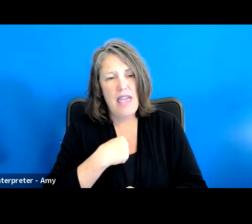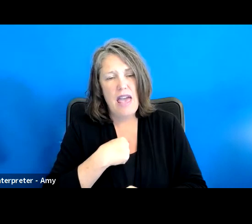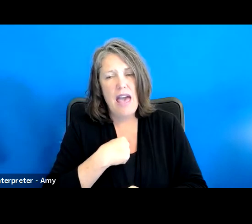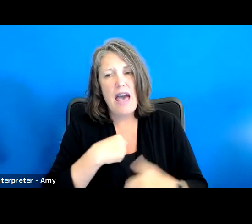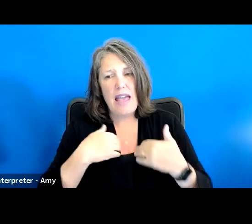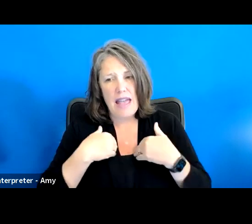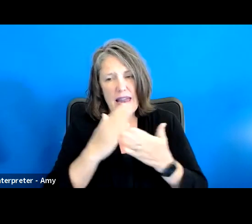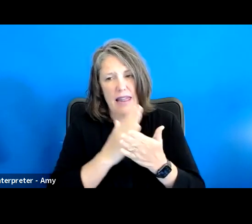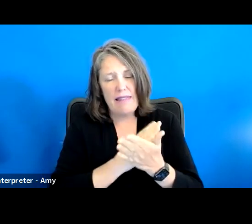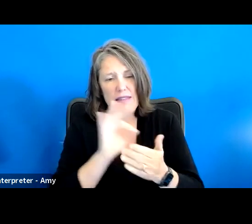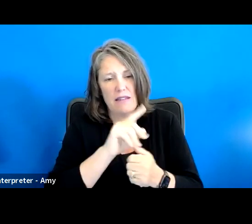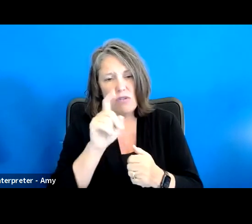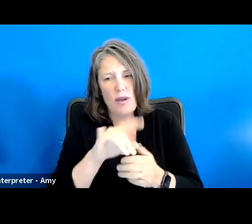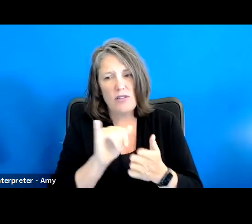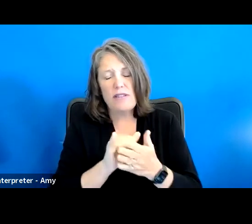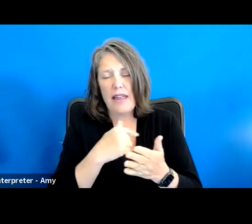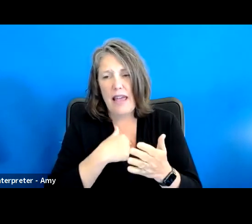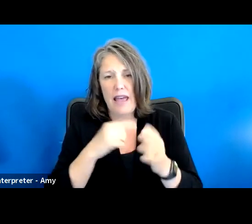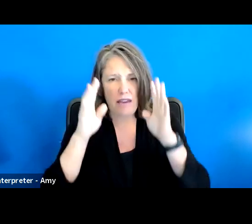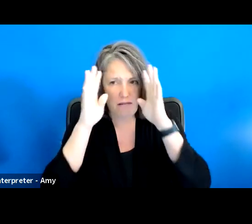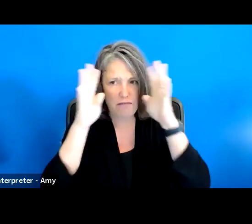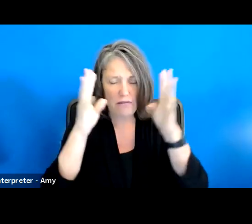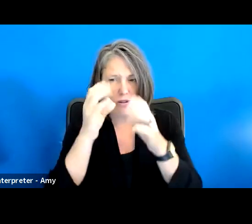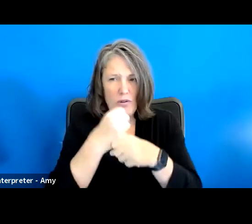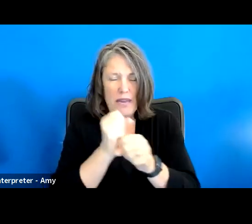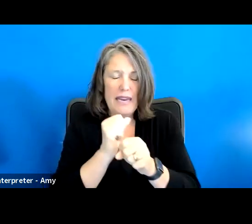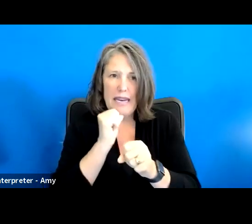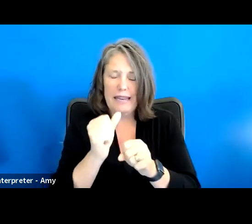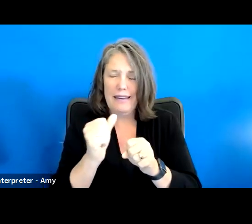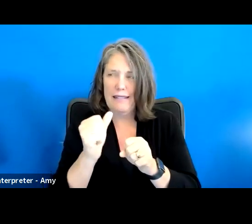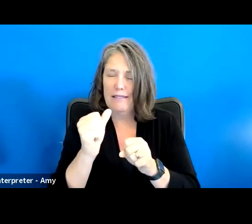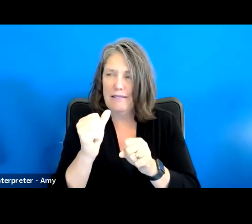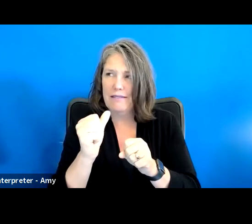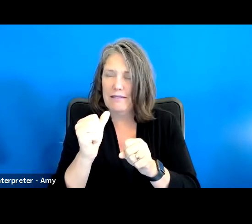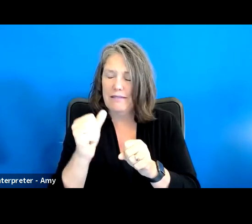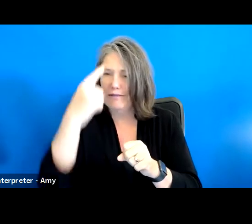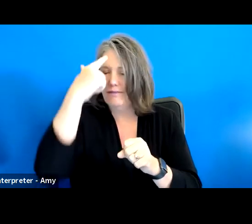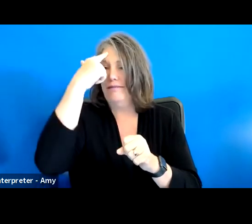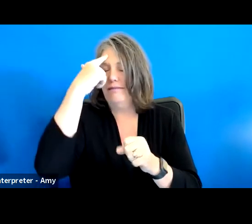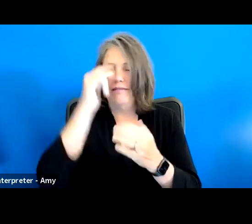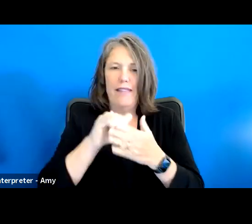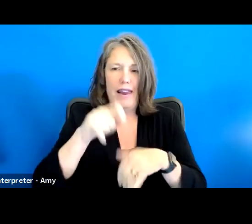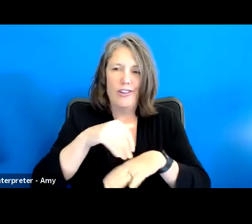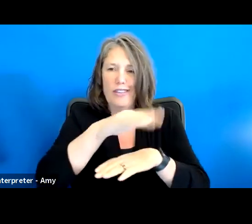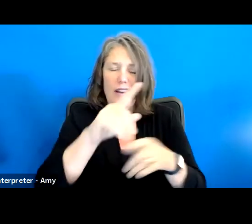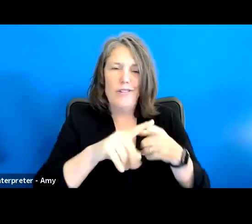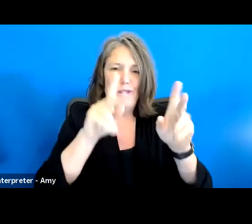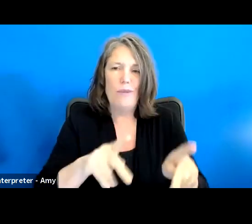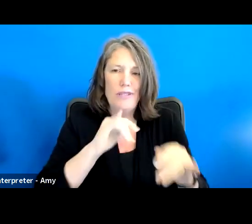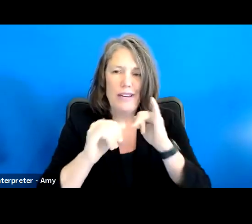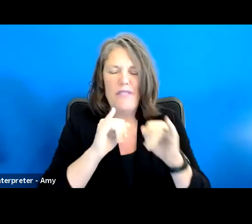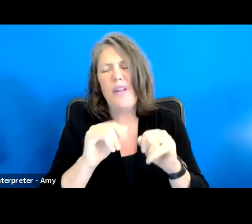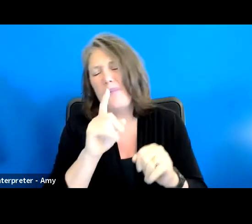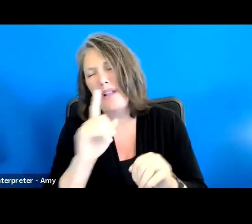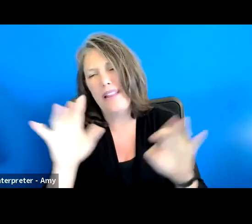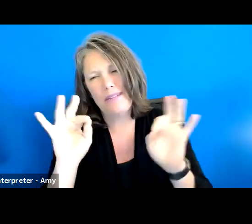had a list of questions that I created, and it did not occur to me to send it to the person I was interviewing, which didn't turn out to be an issue.